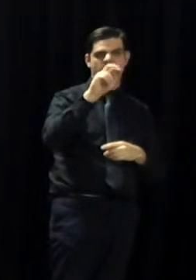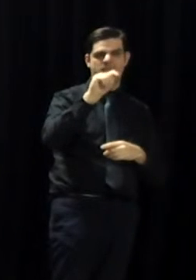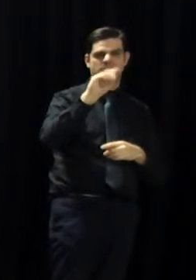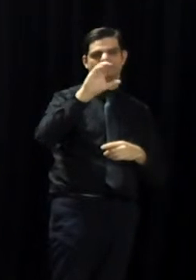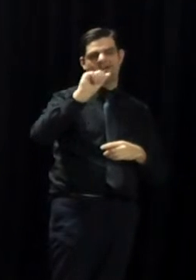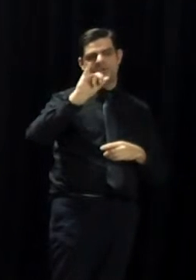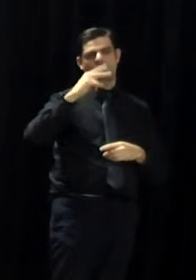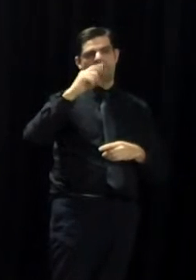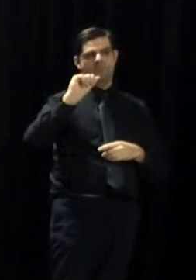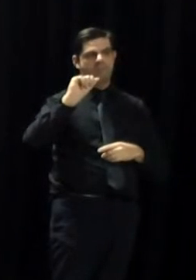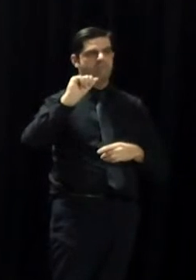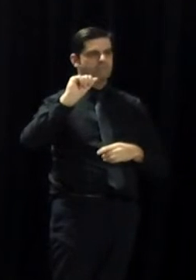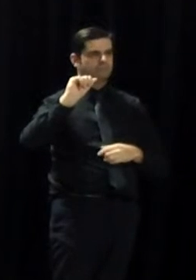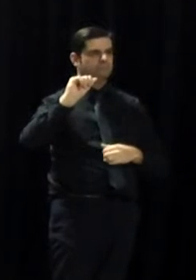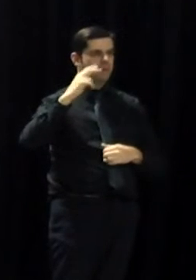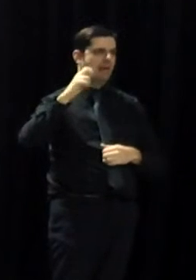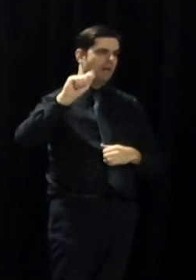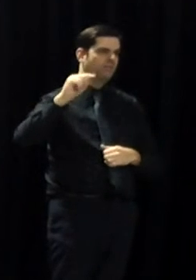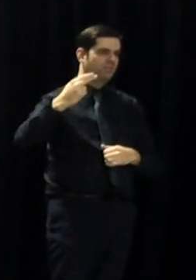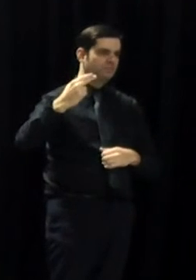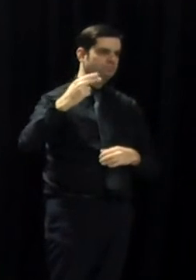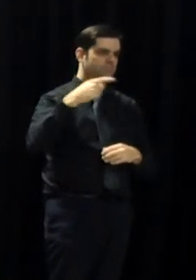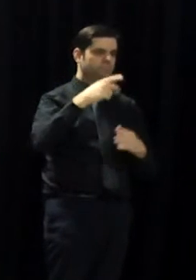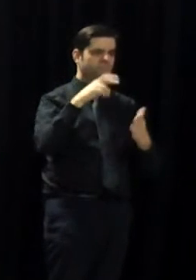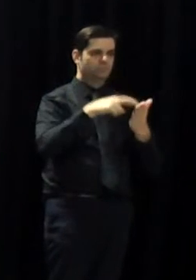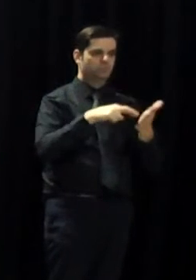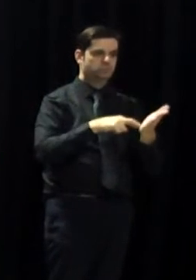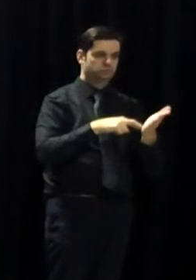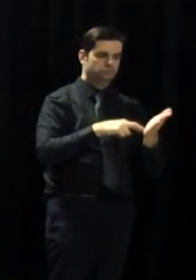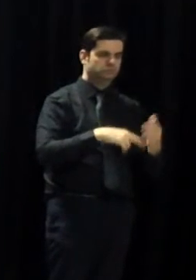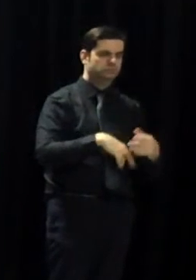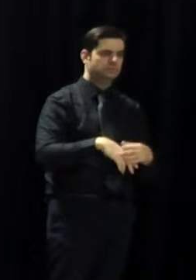to noon Saturday and Sunday.